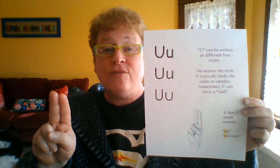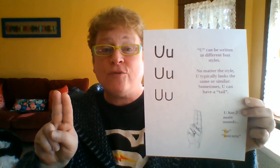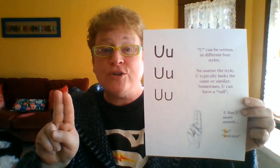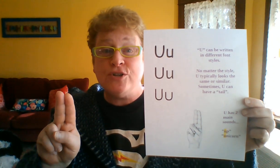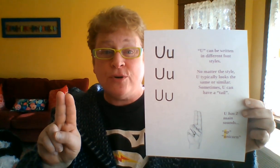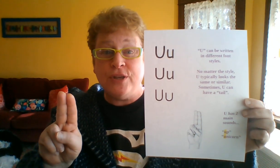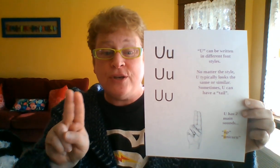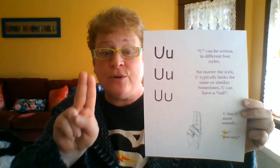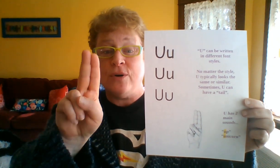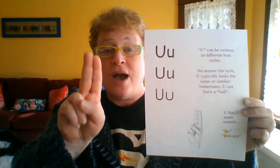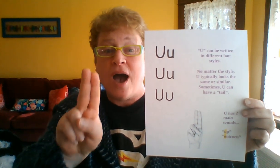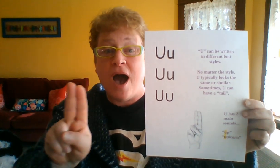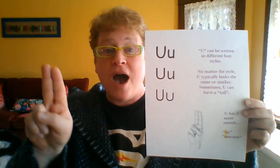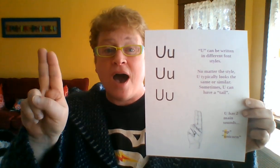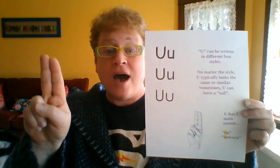For short U.